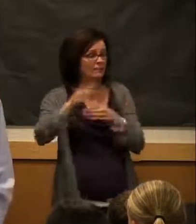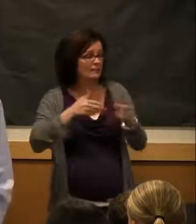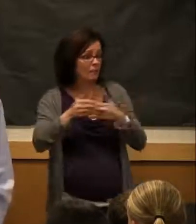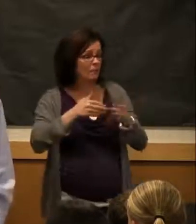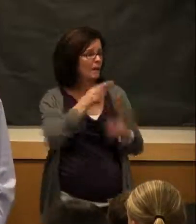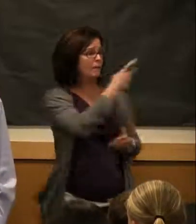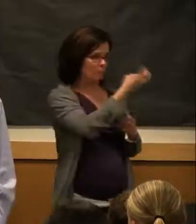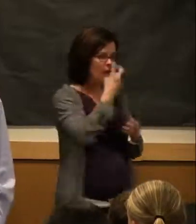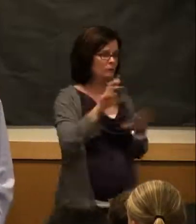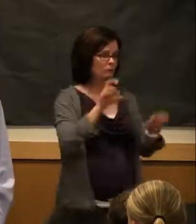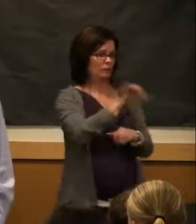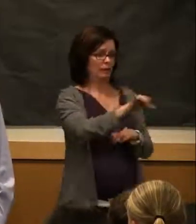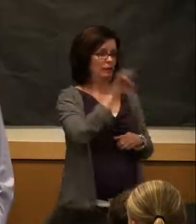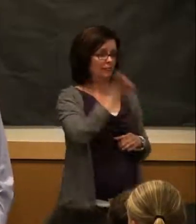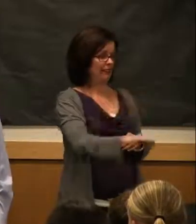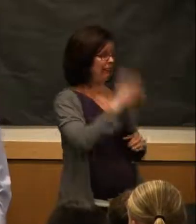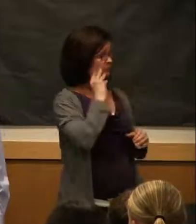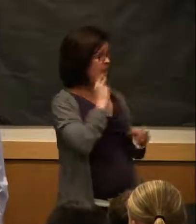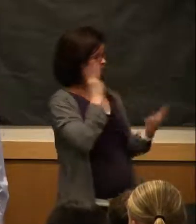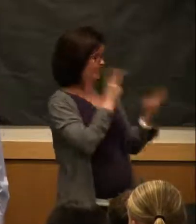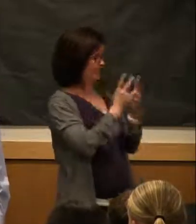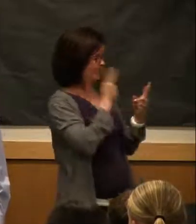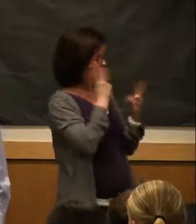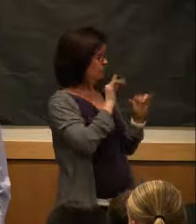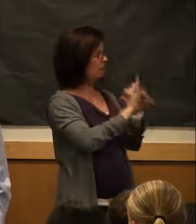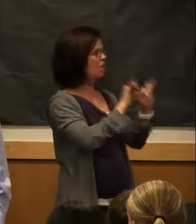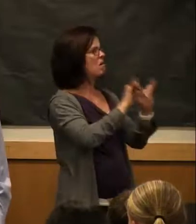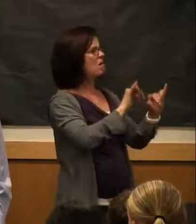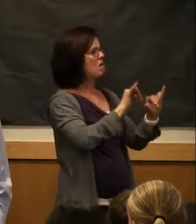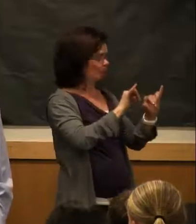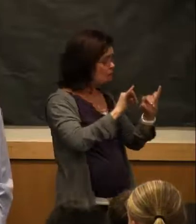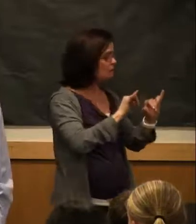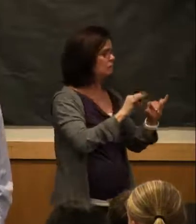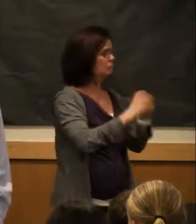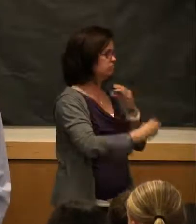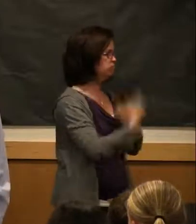changed my world, because now I knew that there was something out there for me.